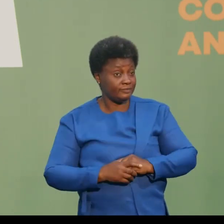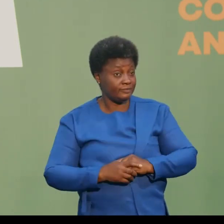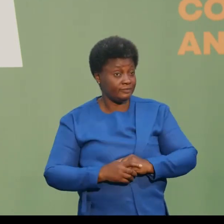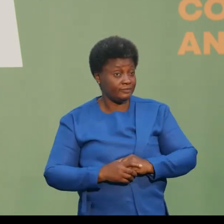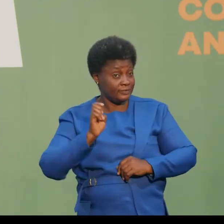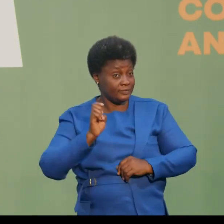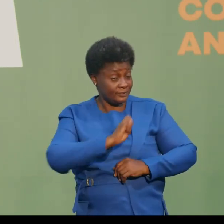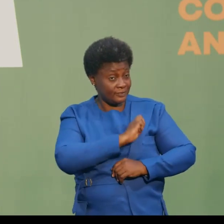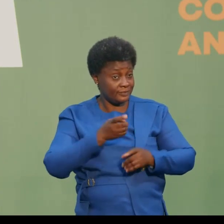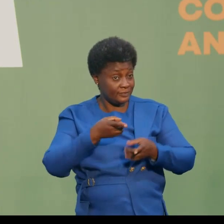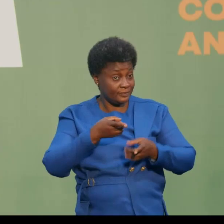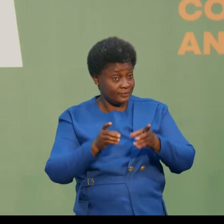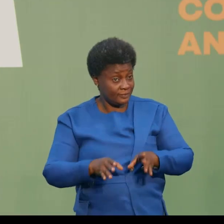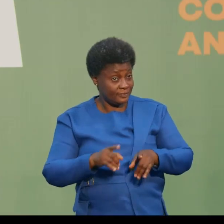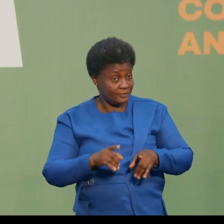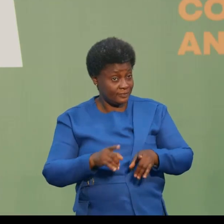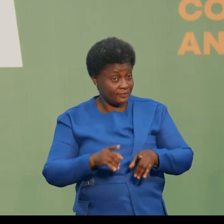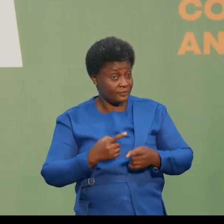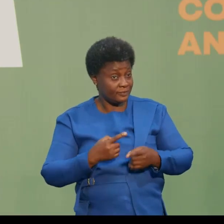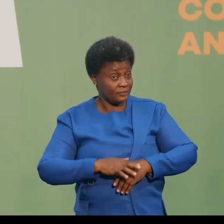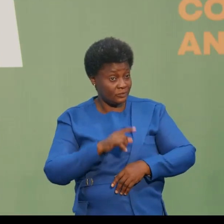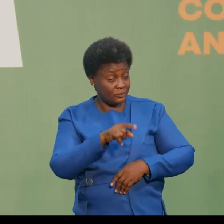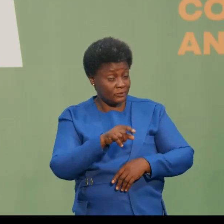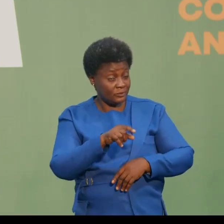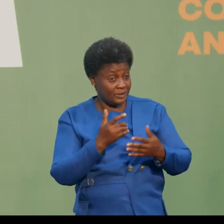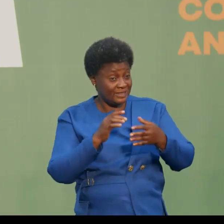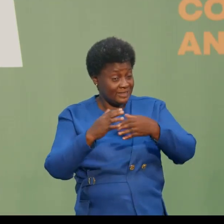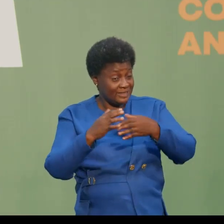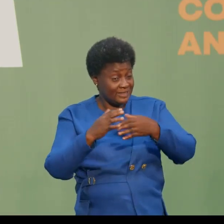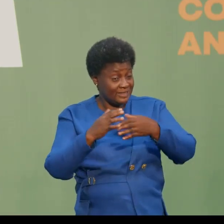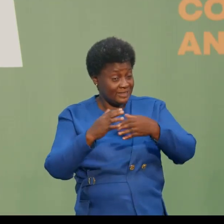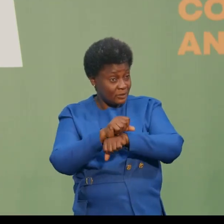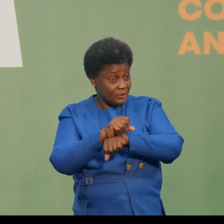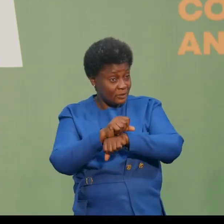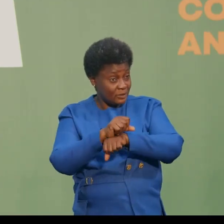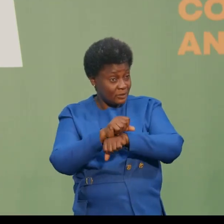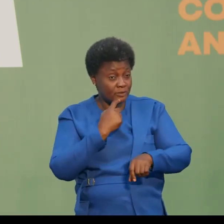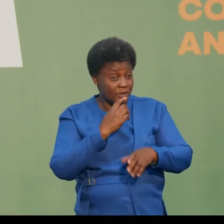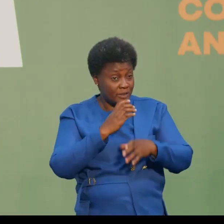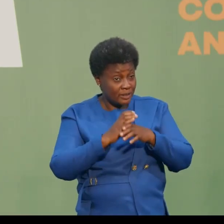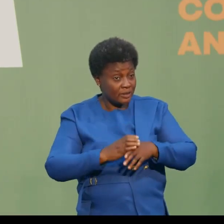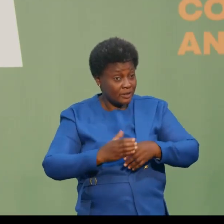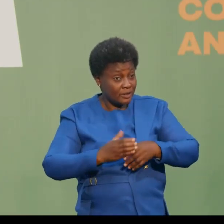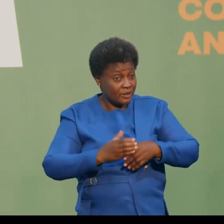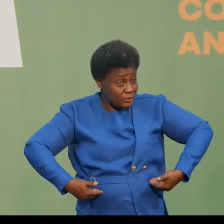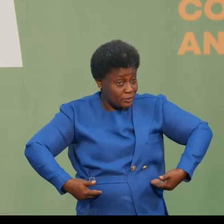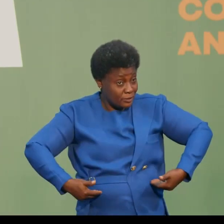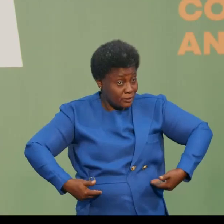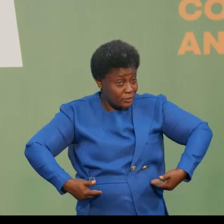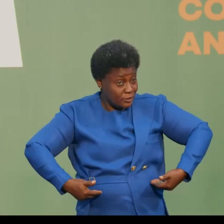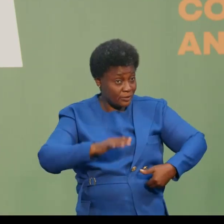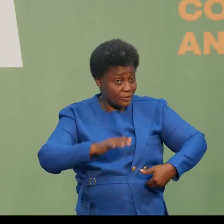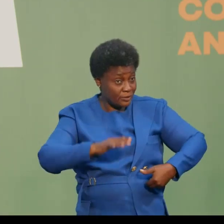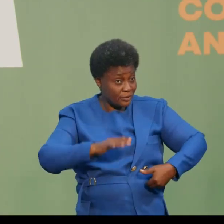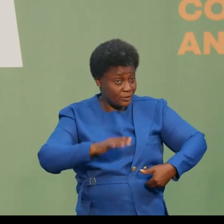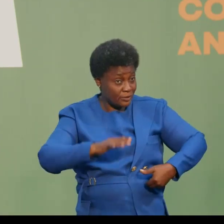Executive Director of REAJIR. REAJIR is a network of positive children, adolescents, and young people